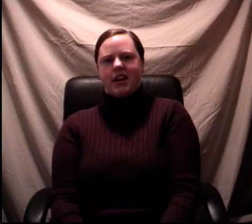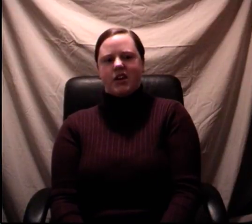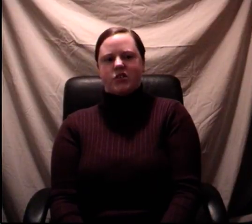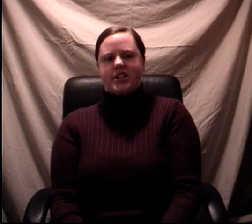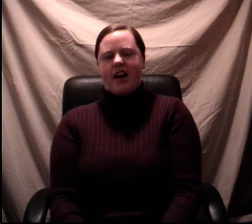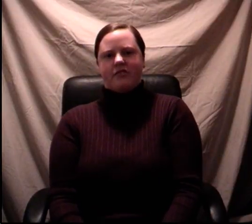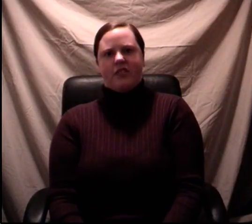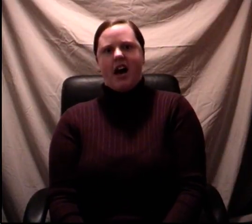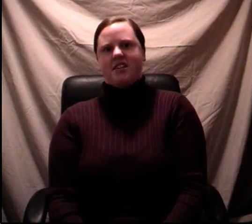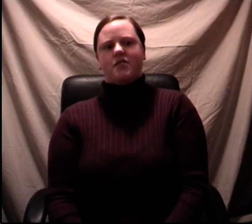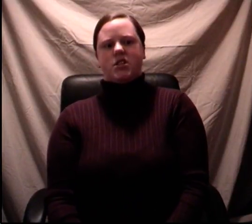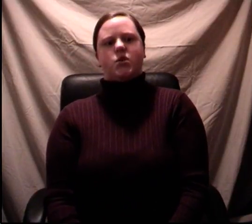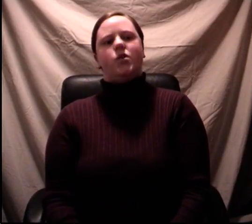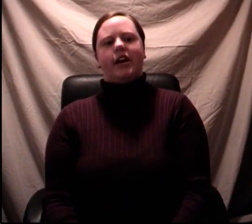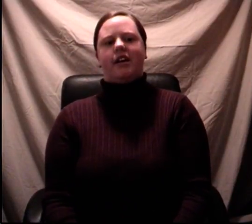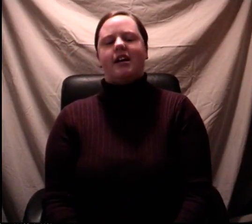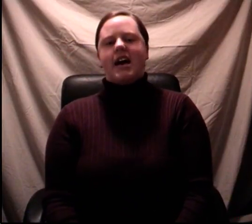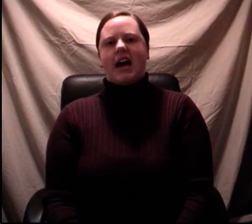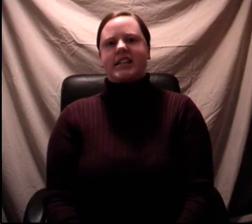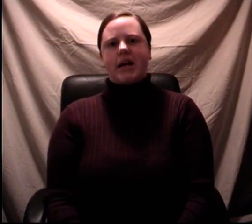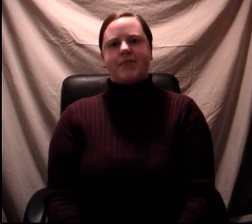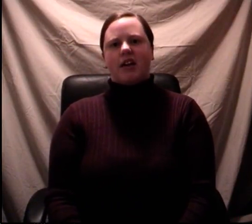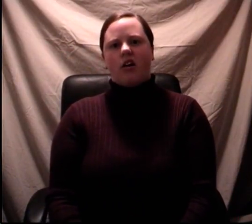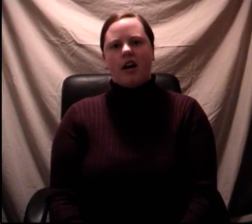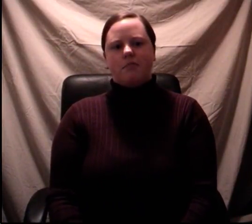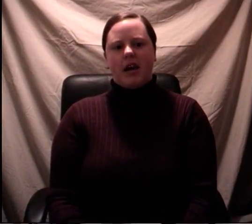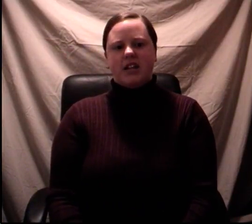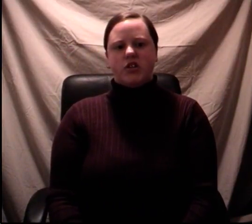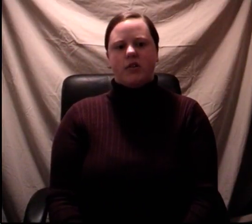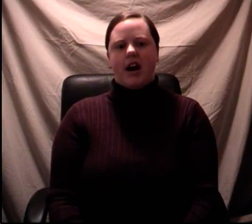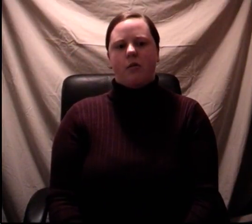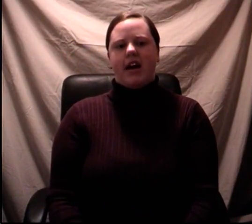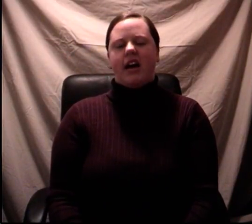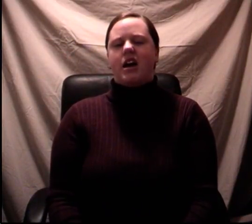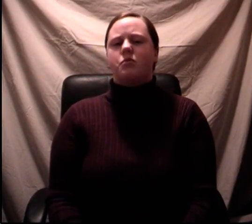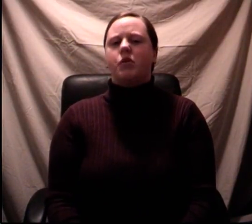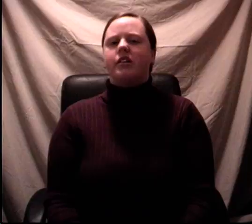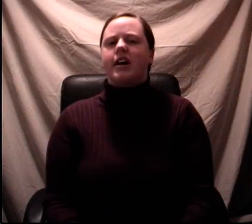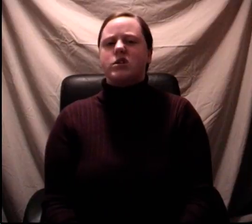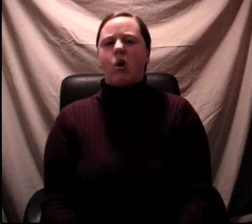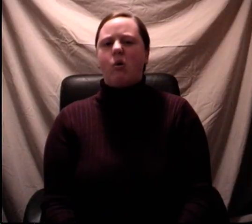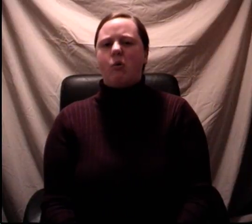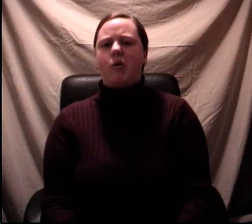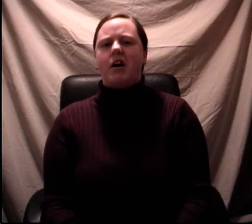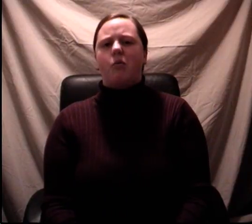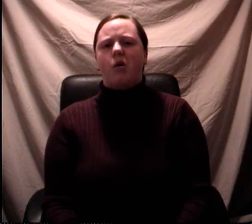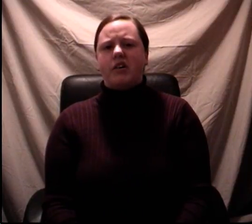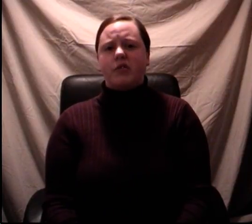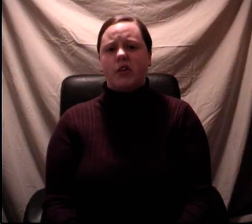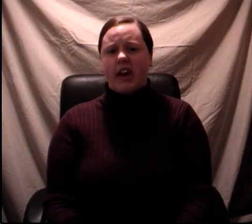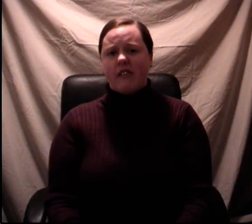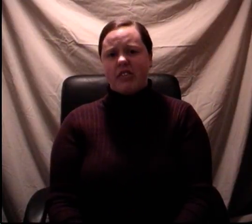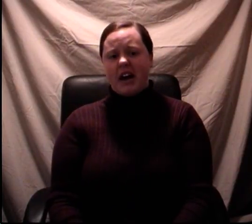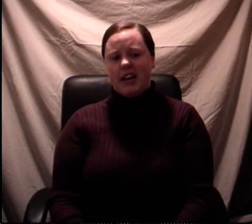you're deaf. End of story. Accept that God made you that way and realize what a wonderful gift that